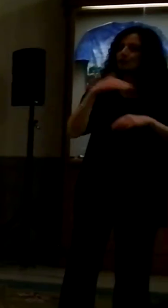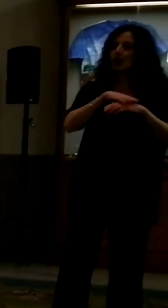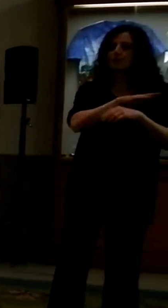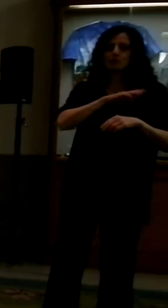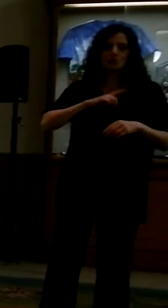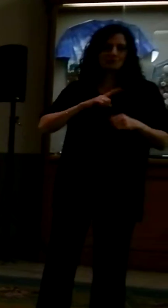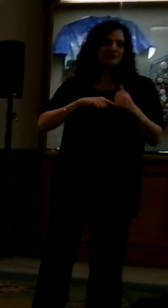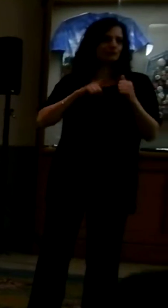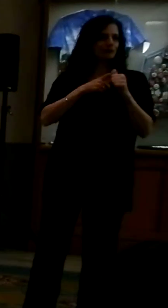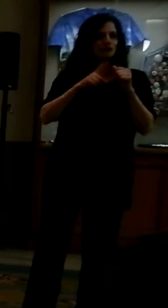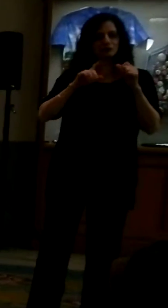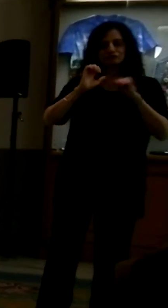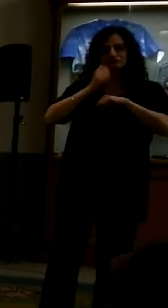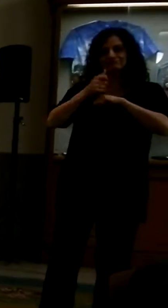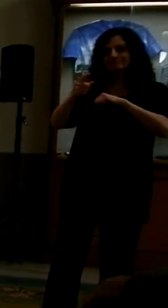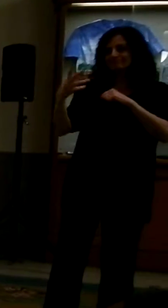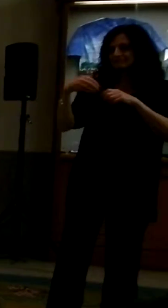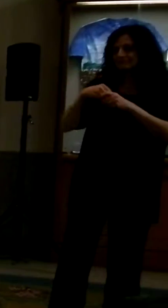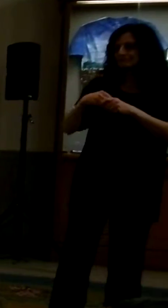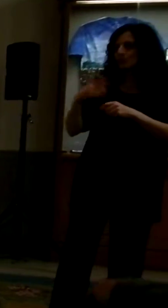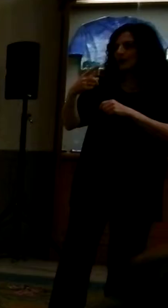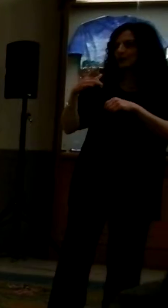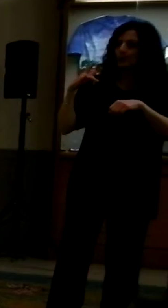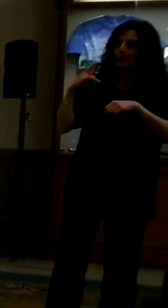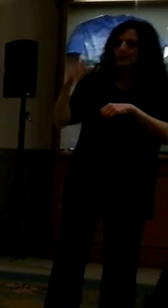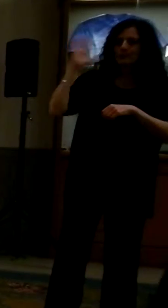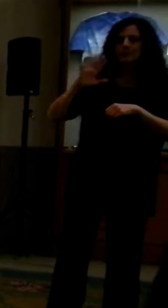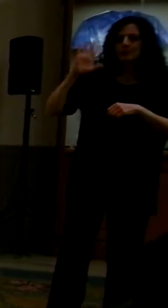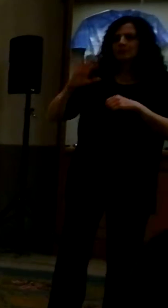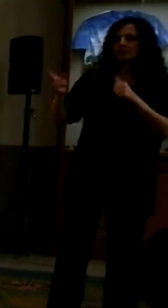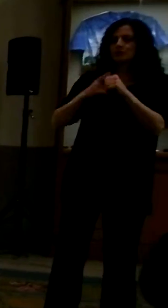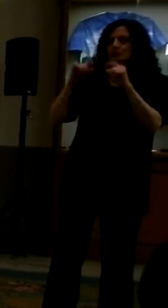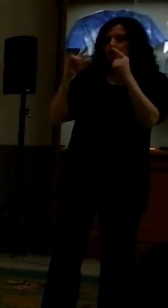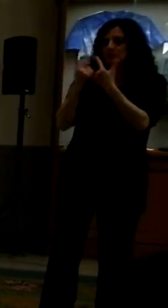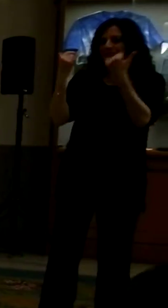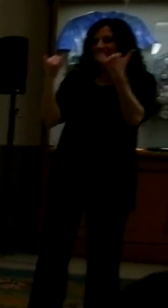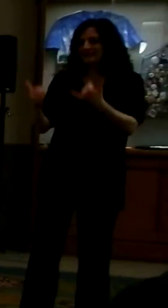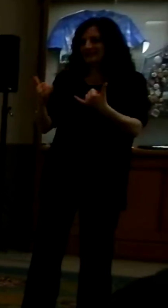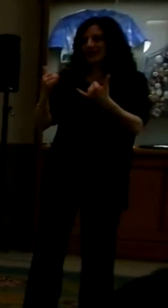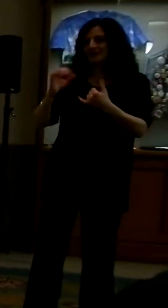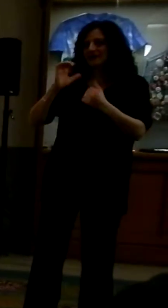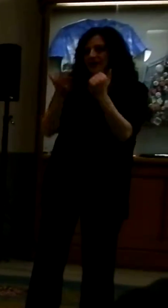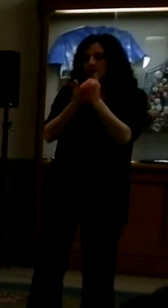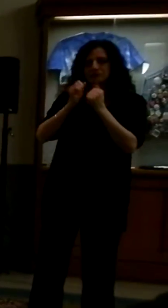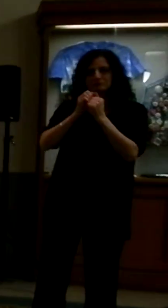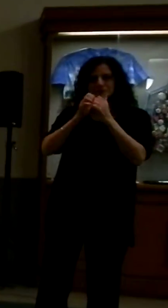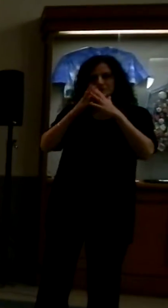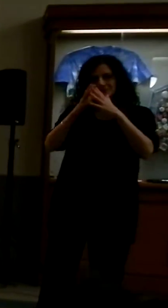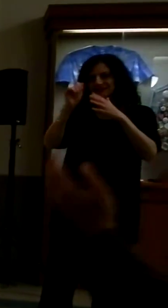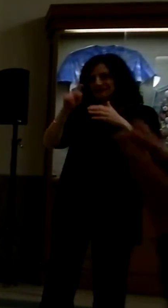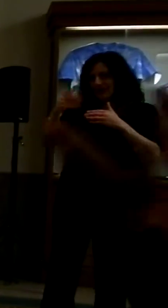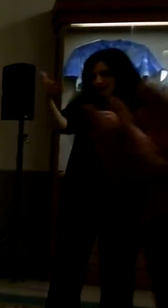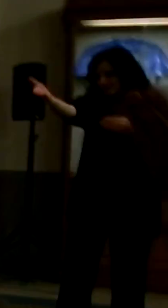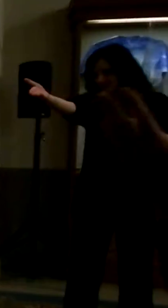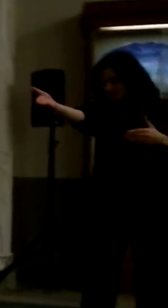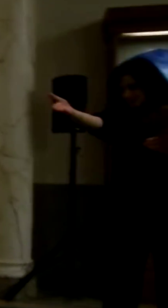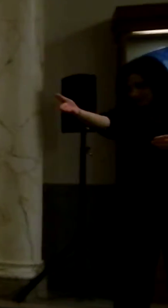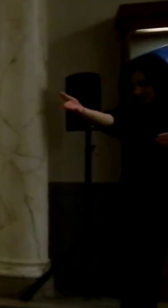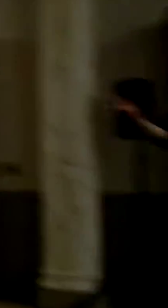very beginning in one of the earliest groups that now create CAP today. So this is John right here.